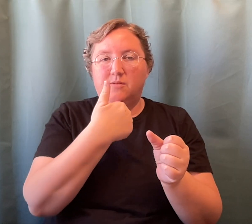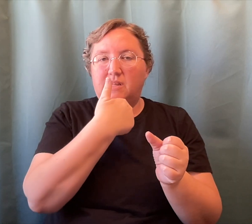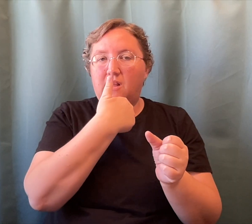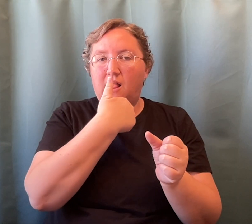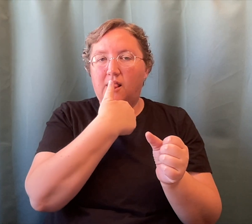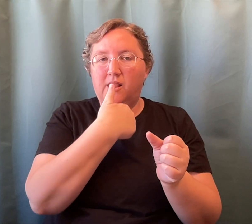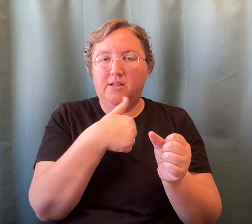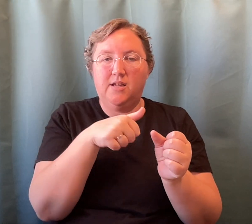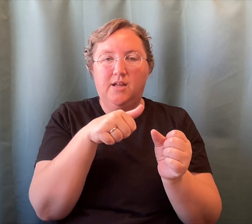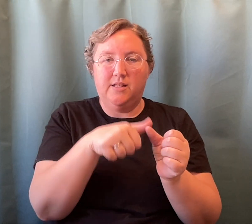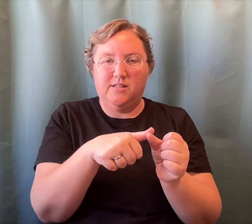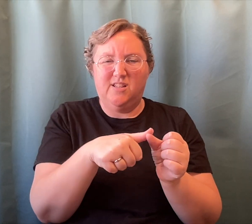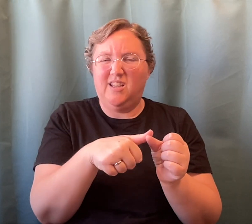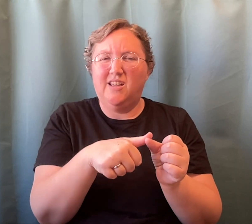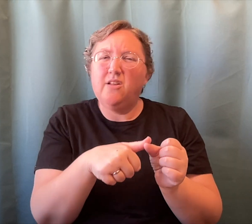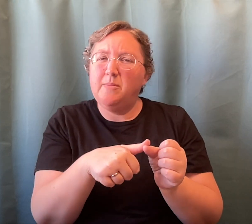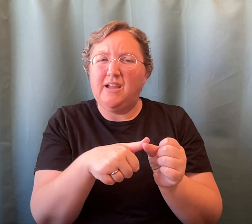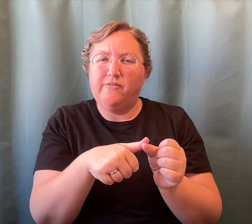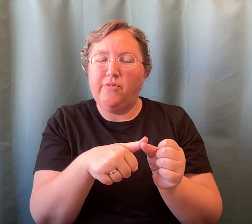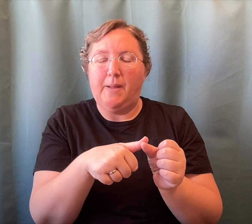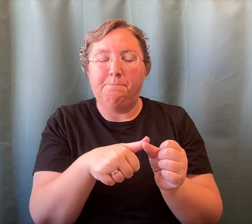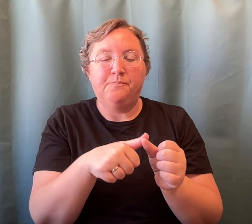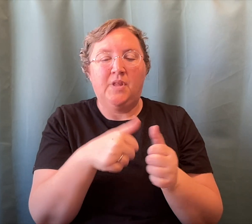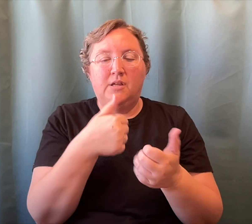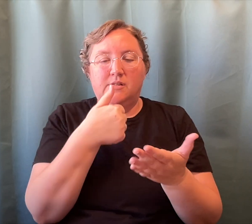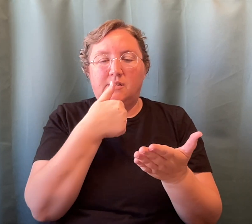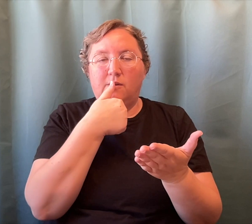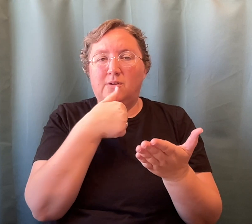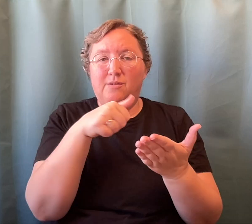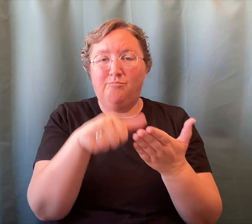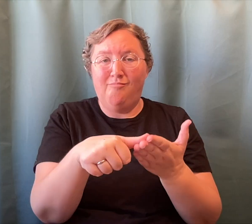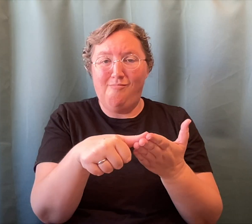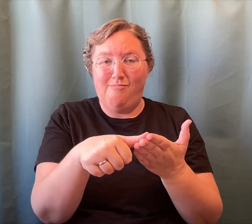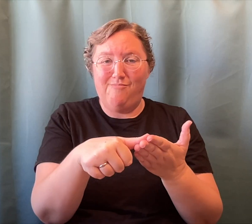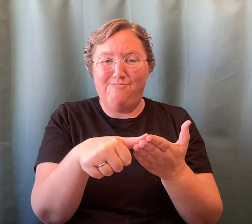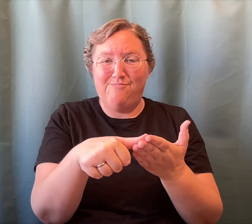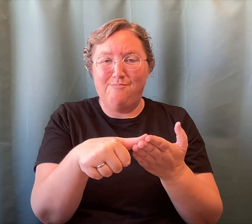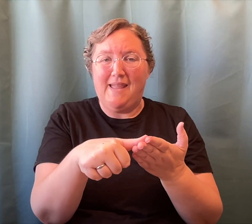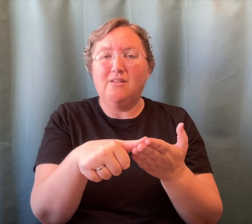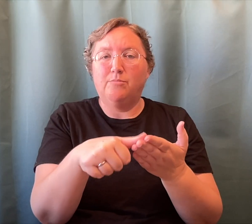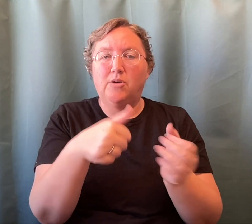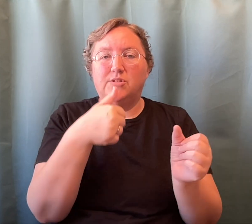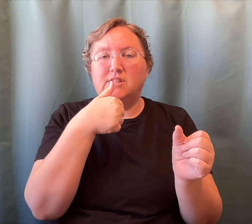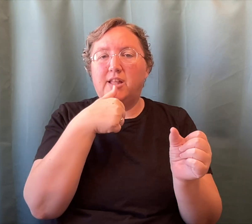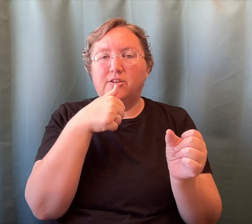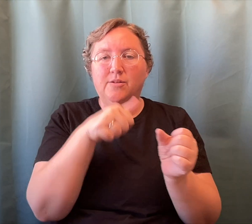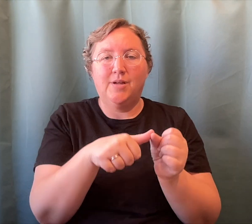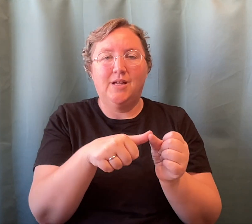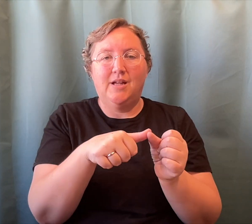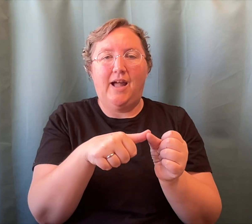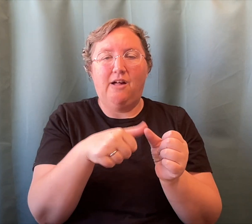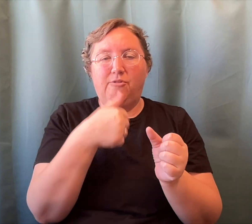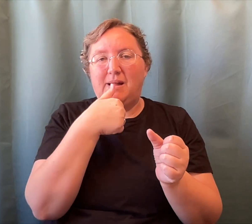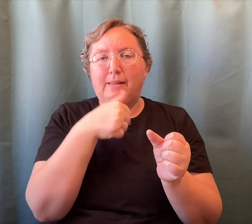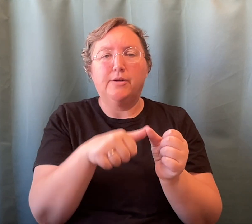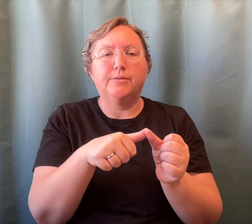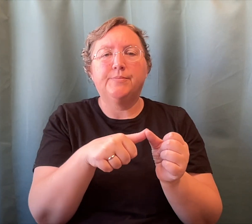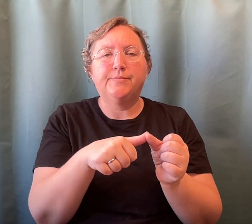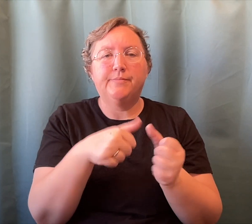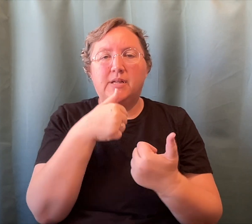be licking and then sticking it on the back of your thumb. So, mail postage letter, alphabet letter.